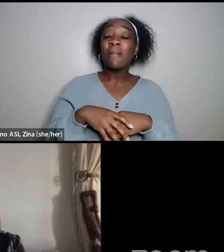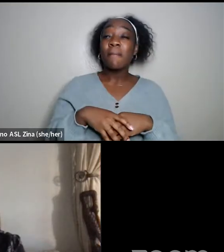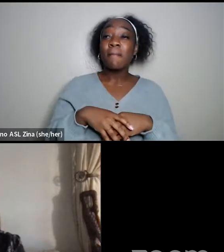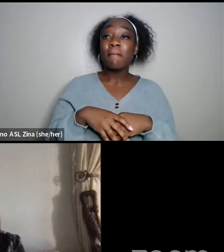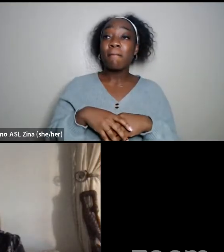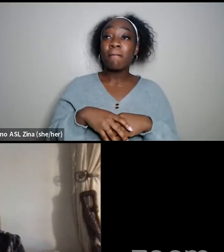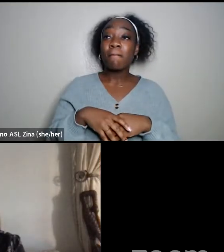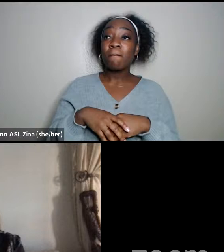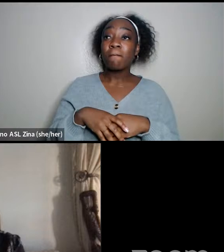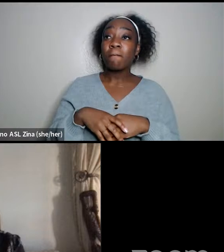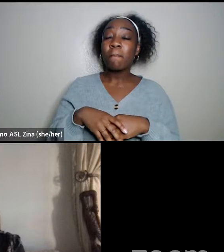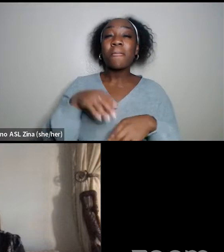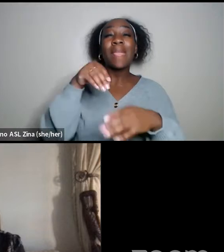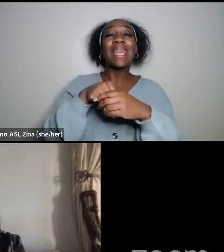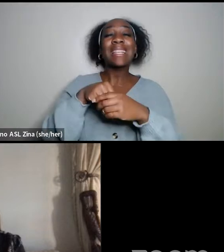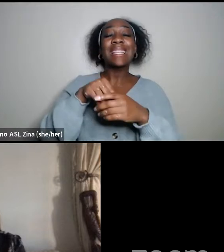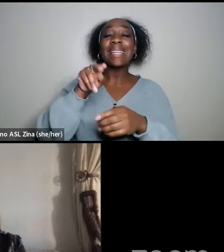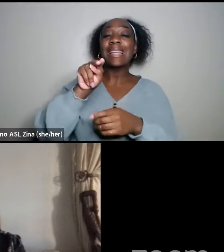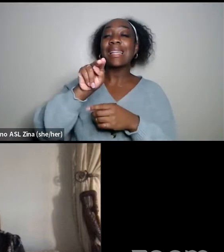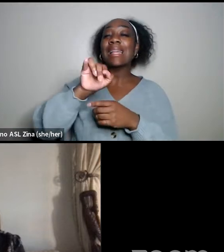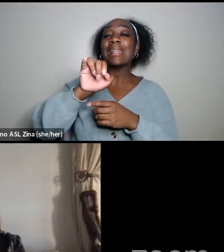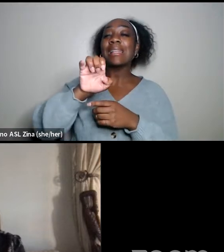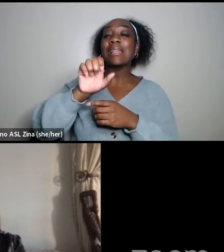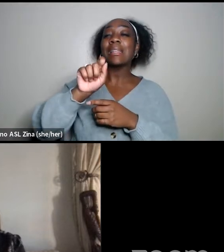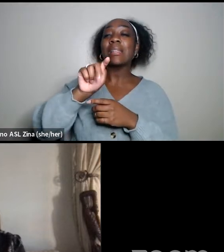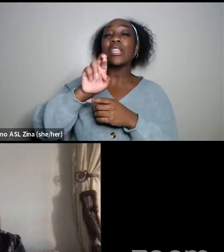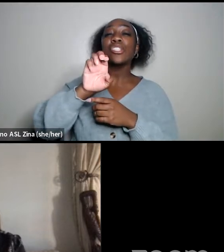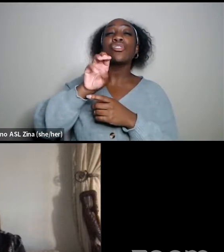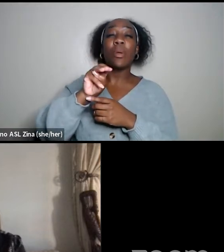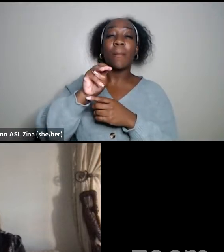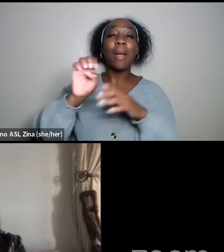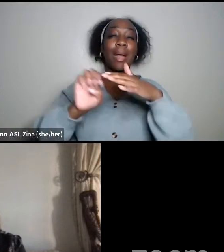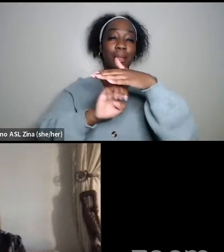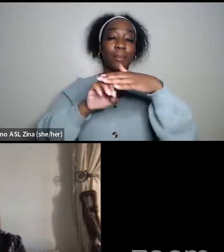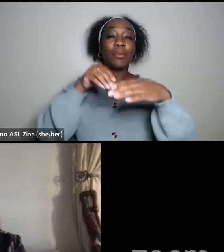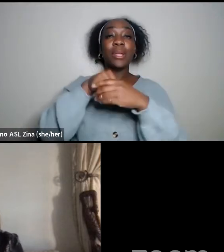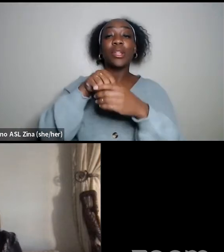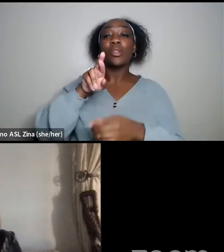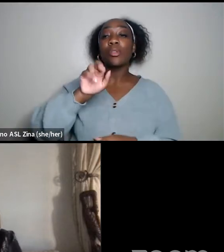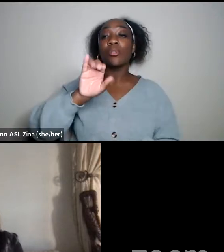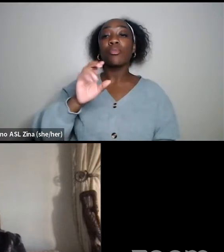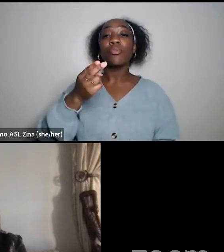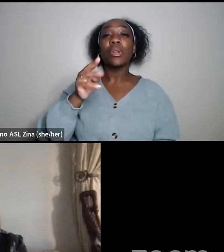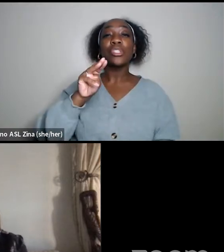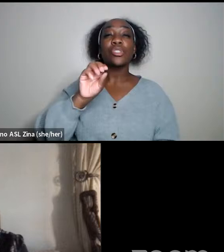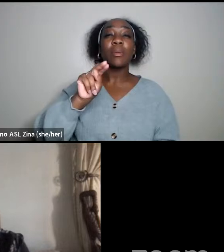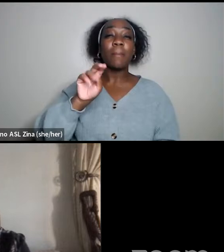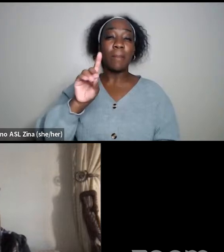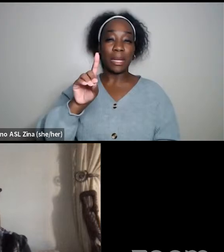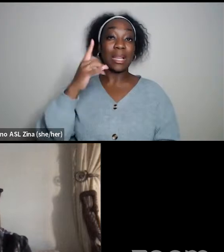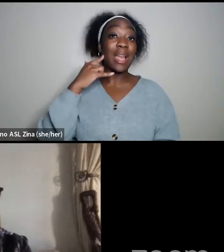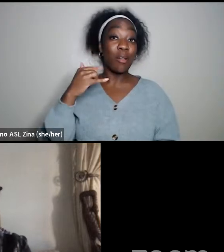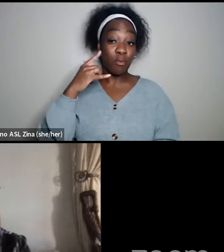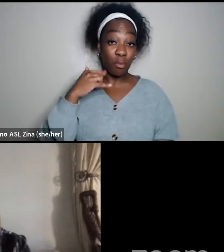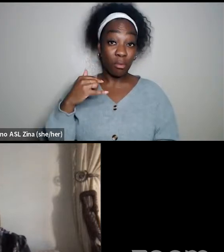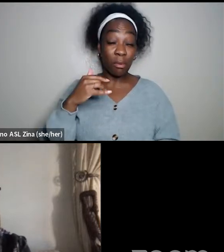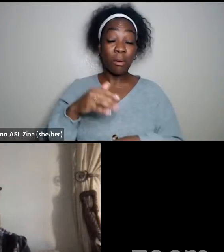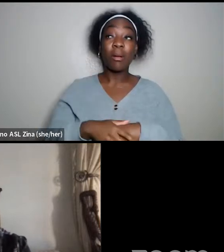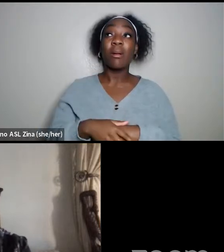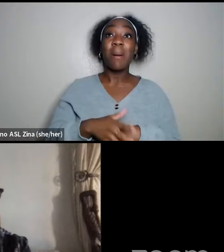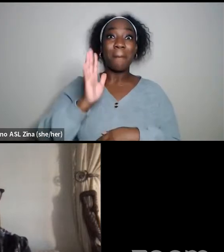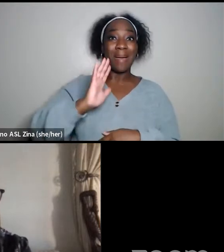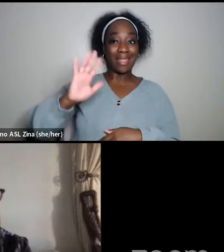It was Nystrom Elementary School in Richmond, California, which was a predominantly